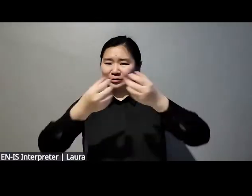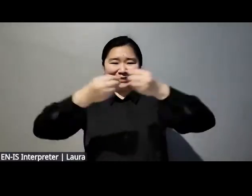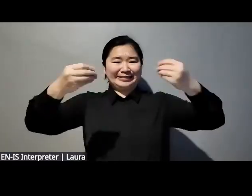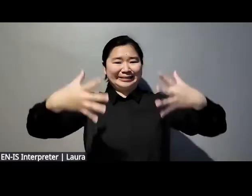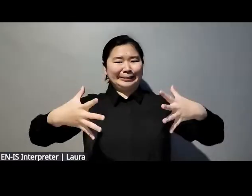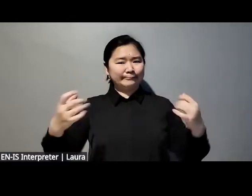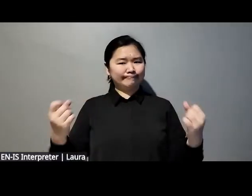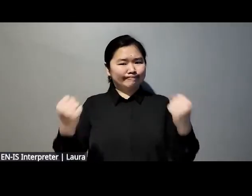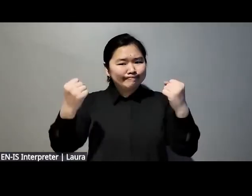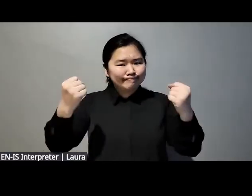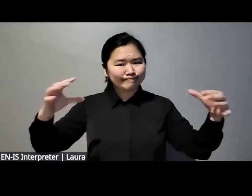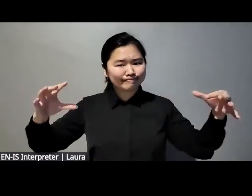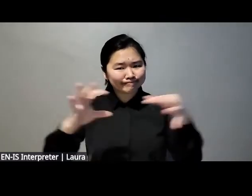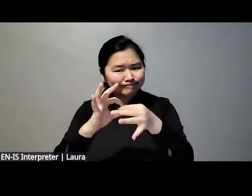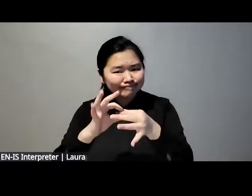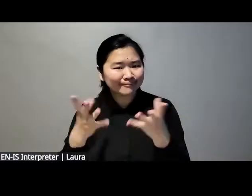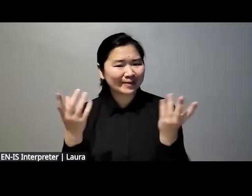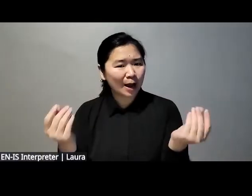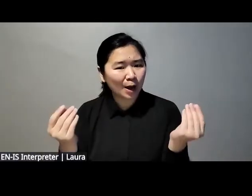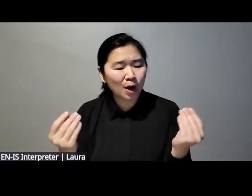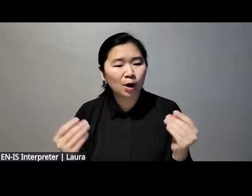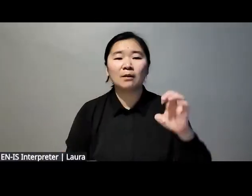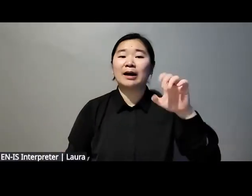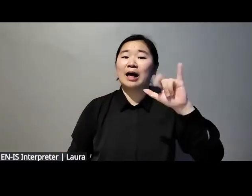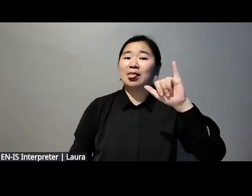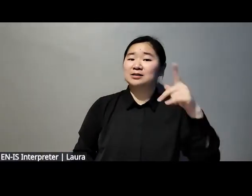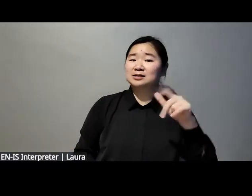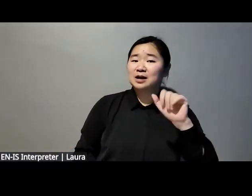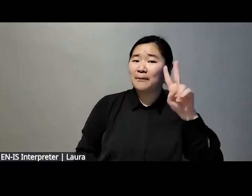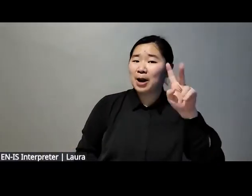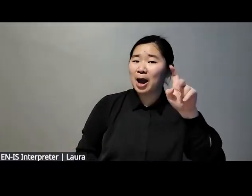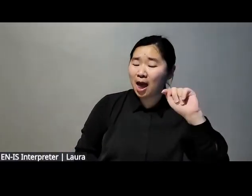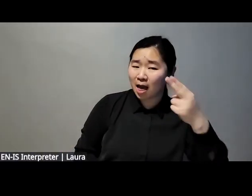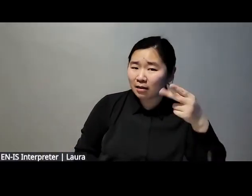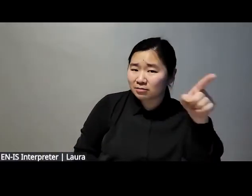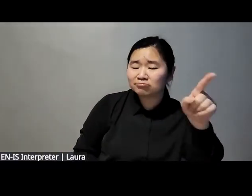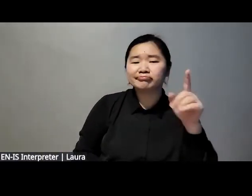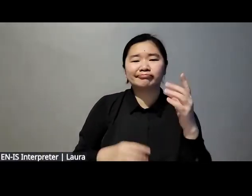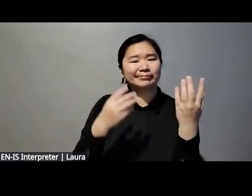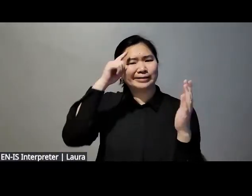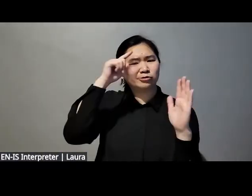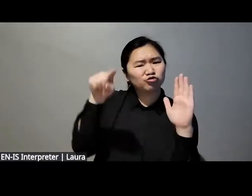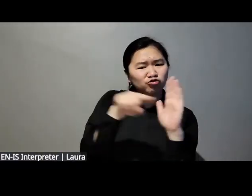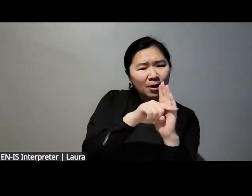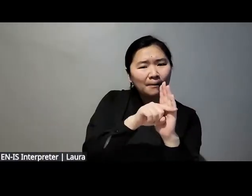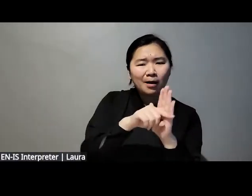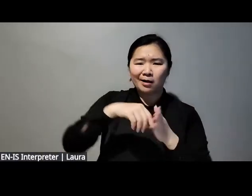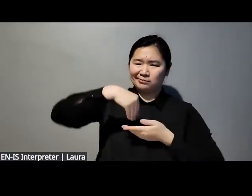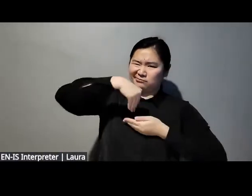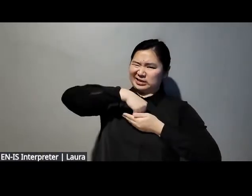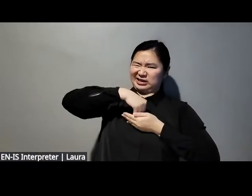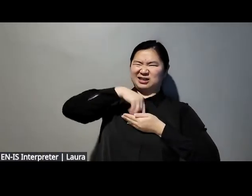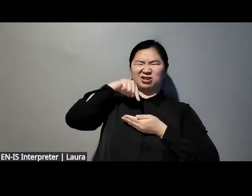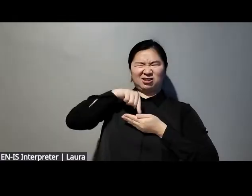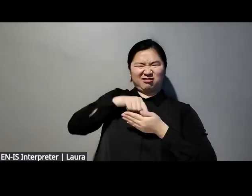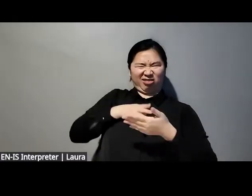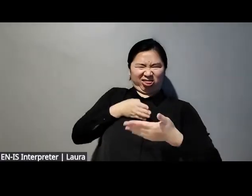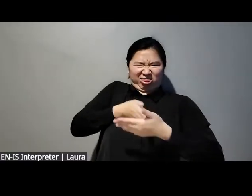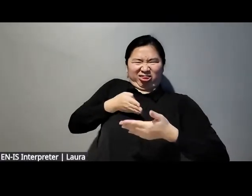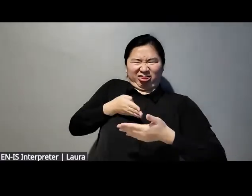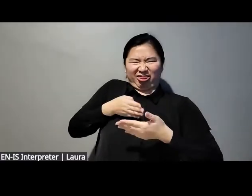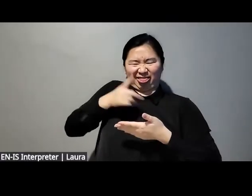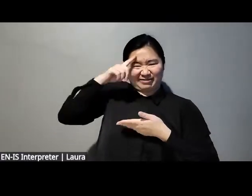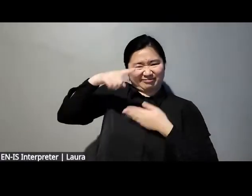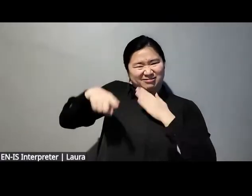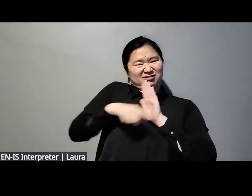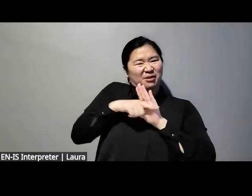discussions. It was mentioned by almost all of the co-editors of this bulletin, organizations of persons